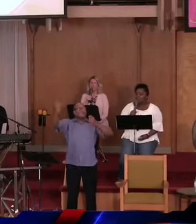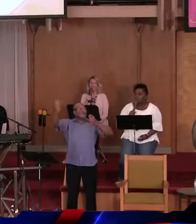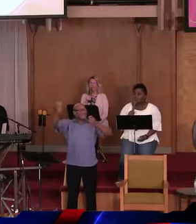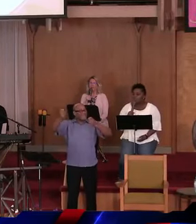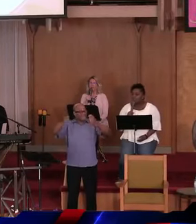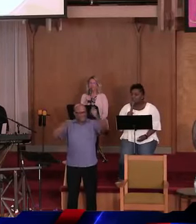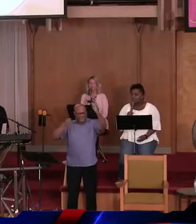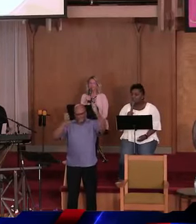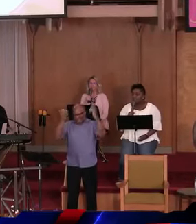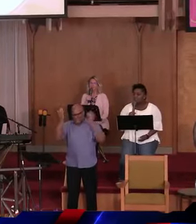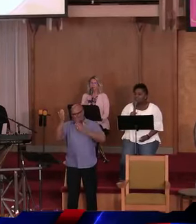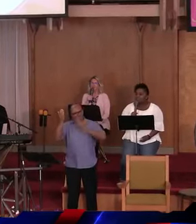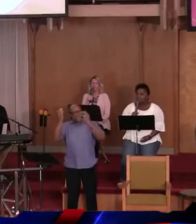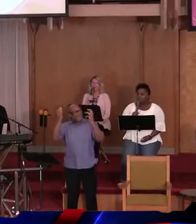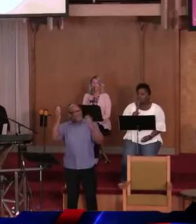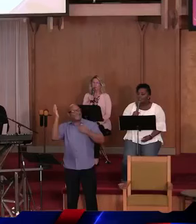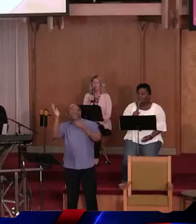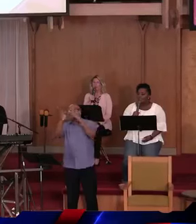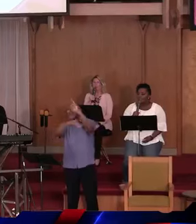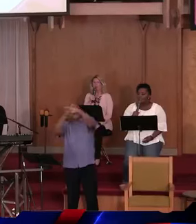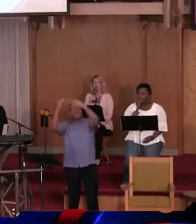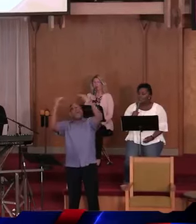he raised. Oh,